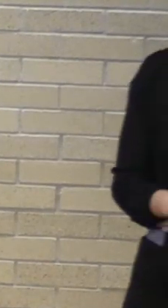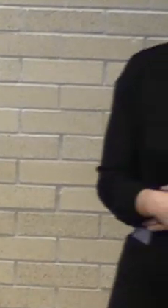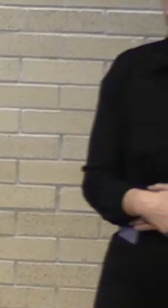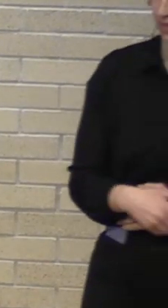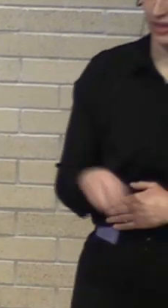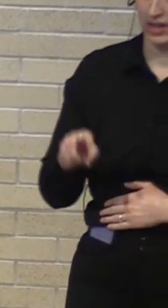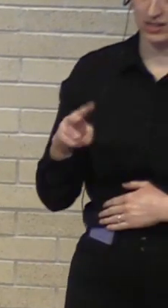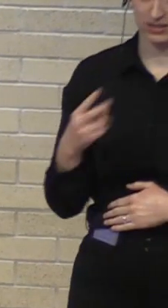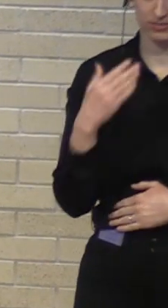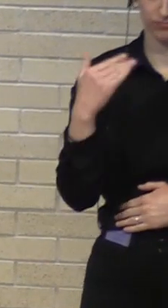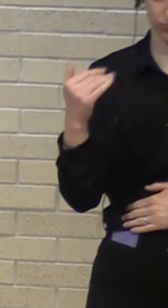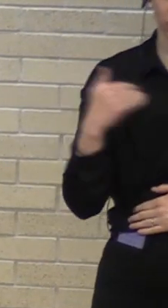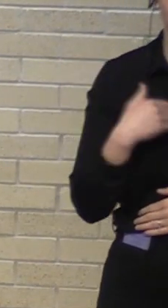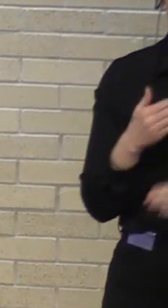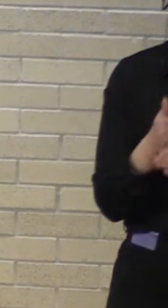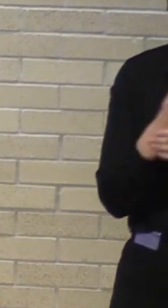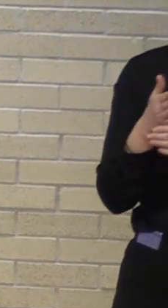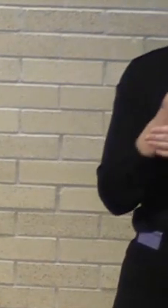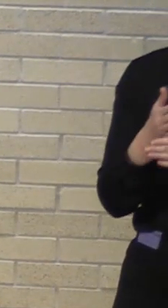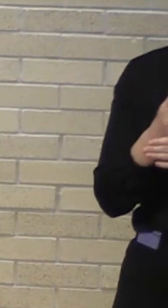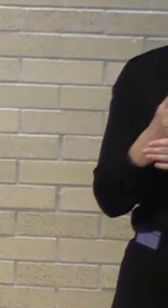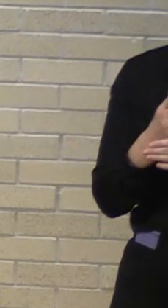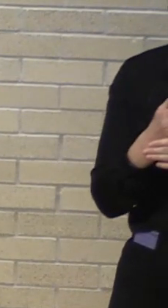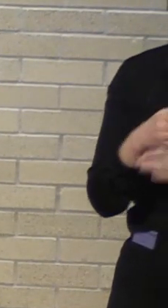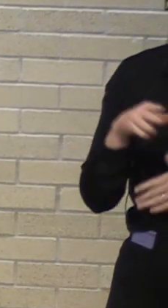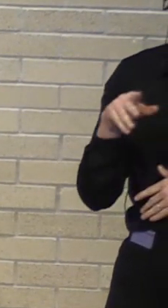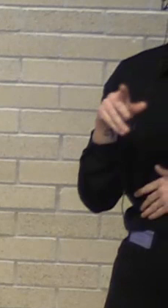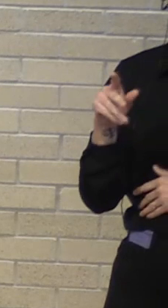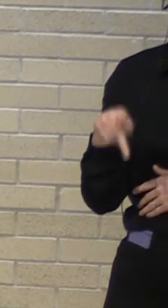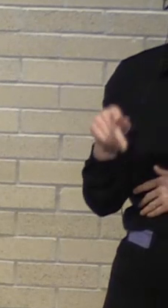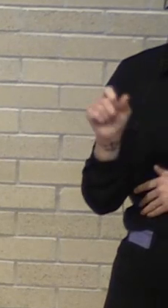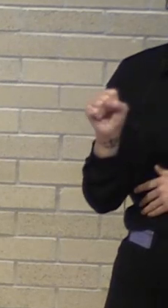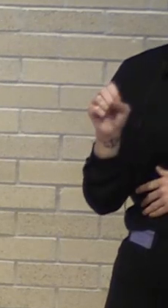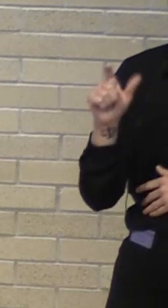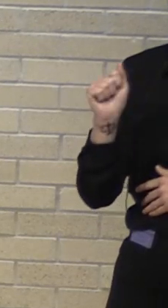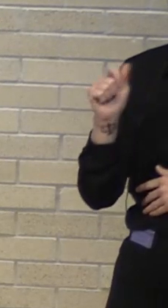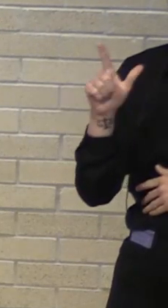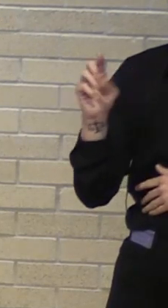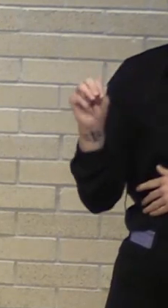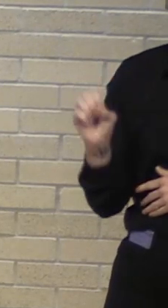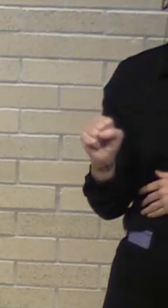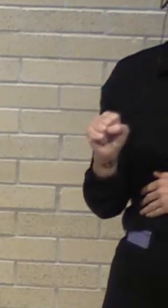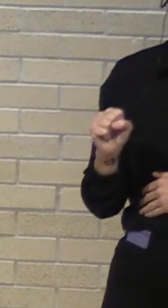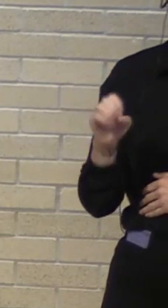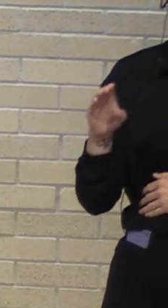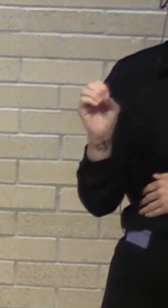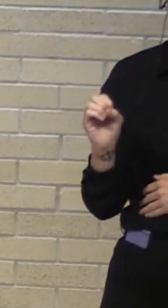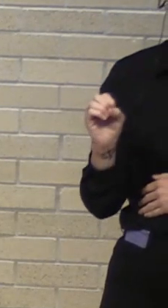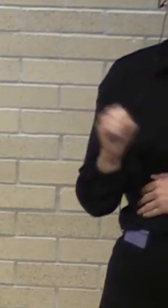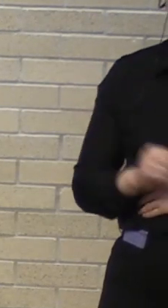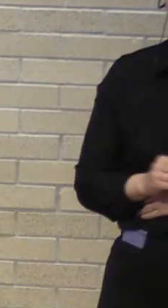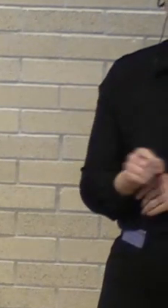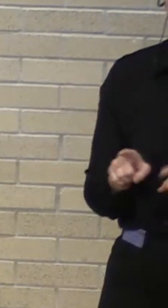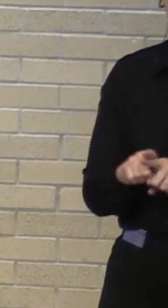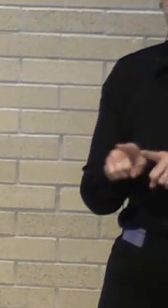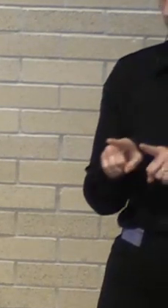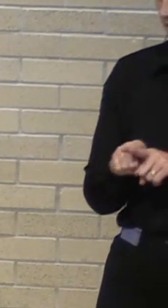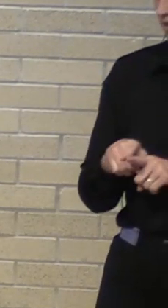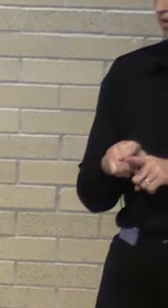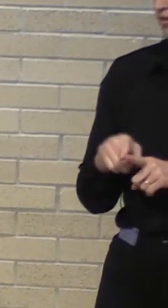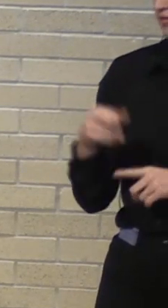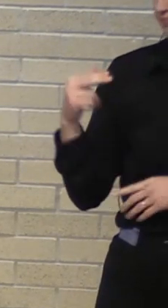second song I'm going to share is a recitation of Psalm 40. It is also sung in isiNdebele, and it